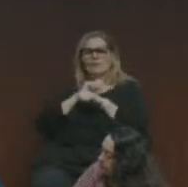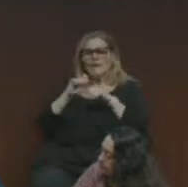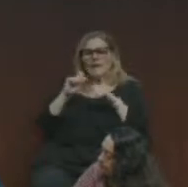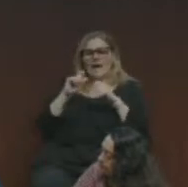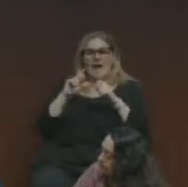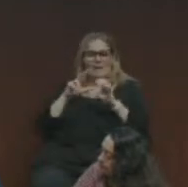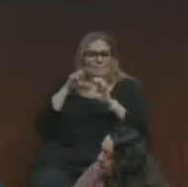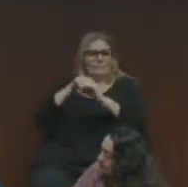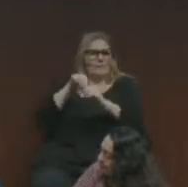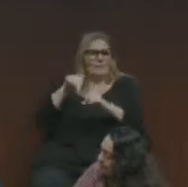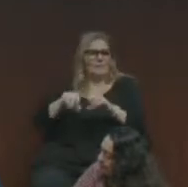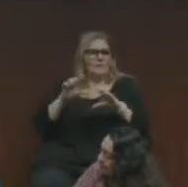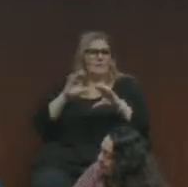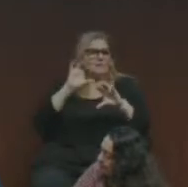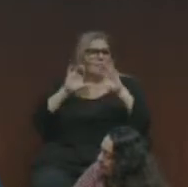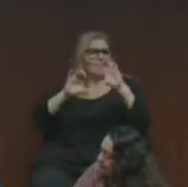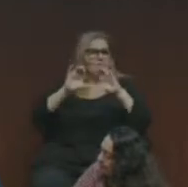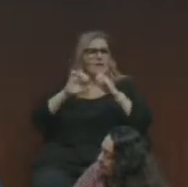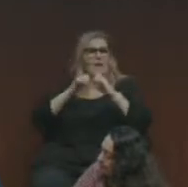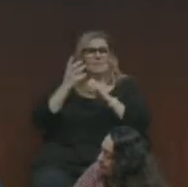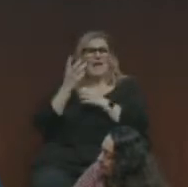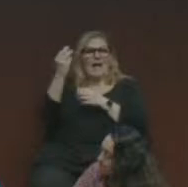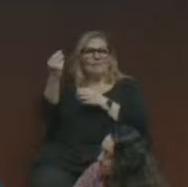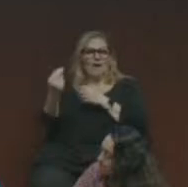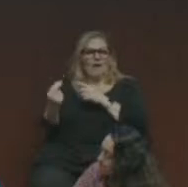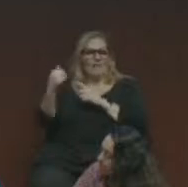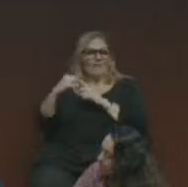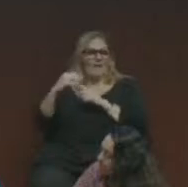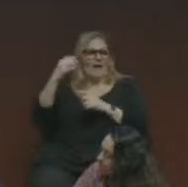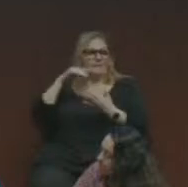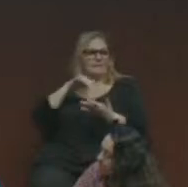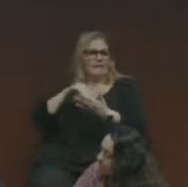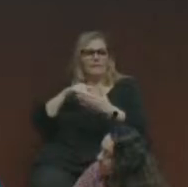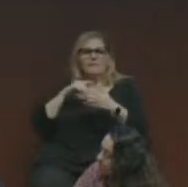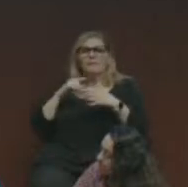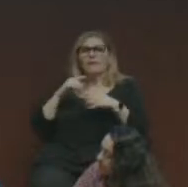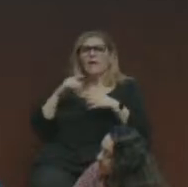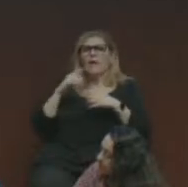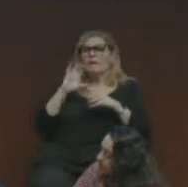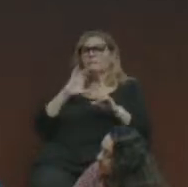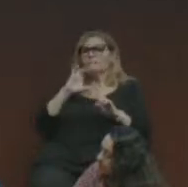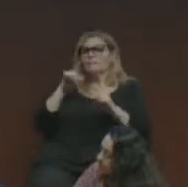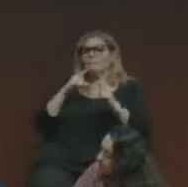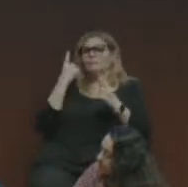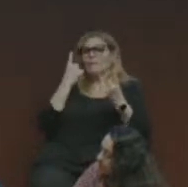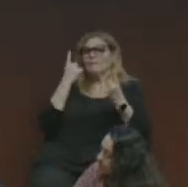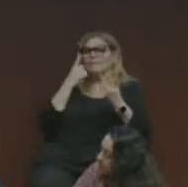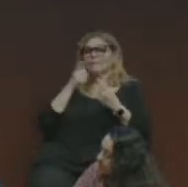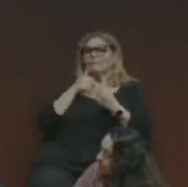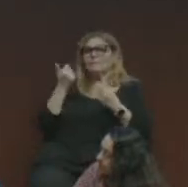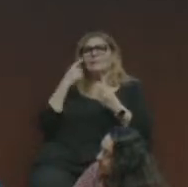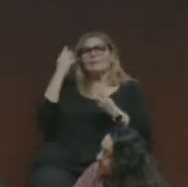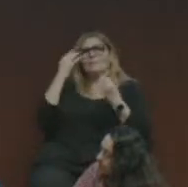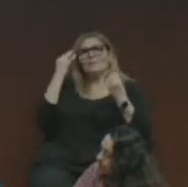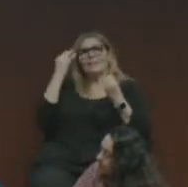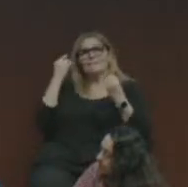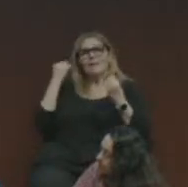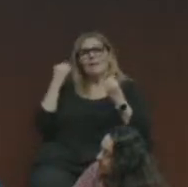this conversation outside of that scholarship and in pursuit of something else that I've been thinking